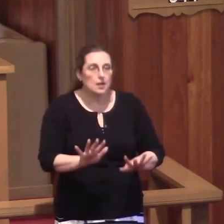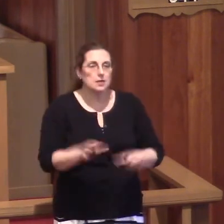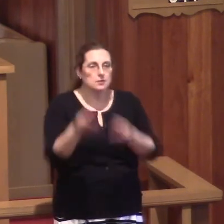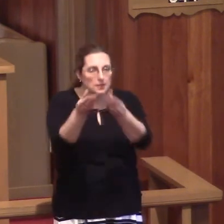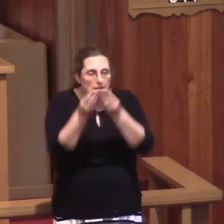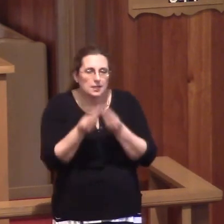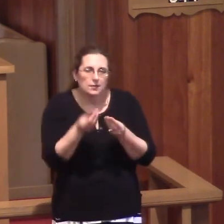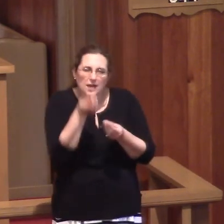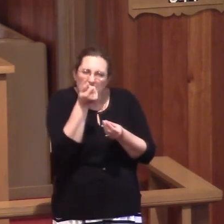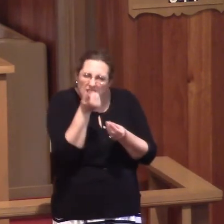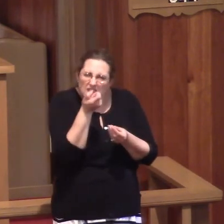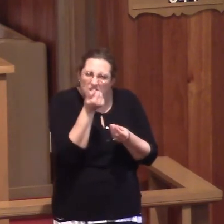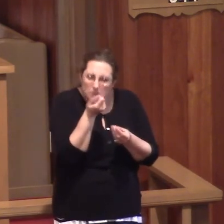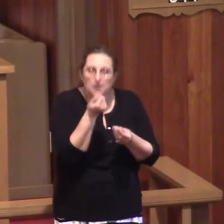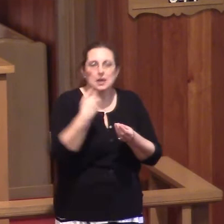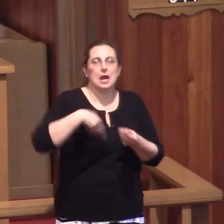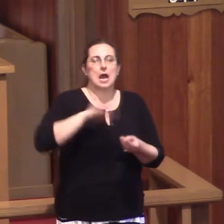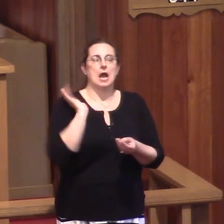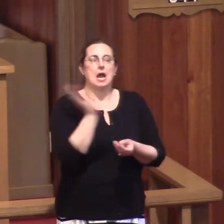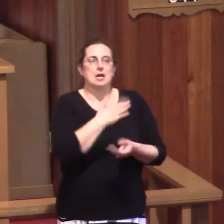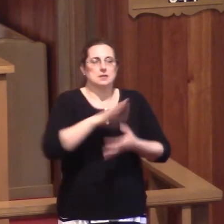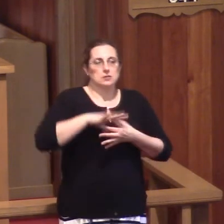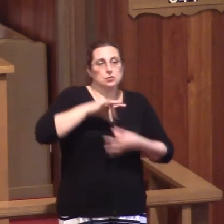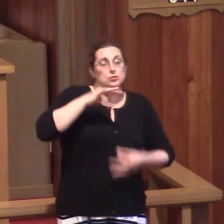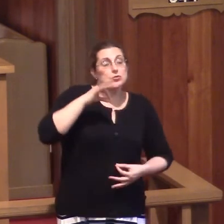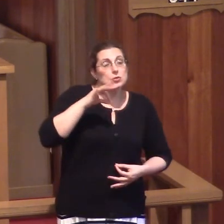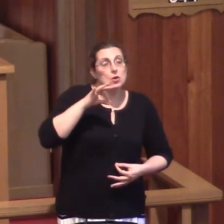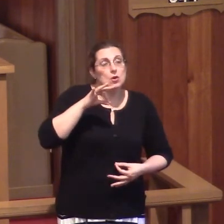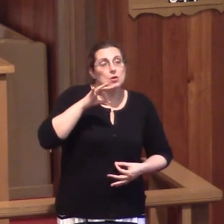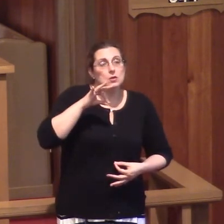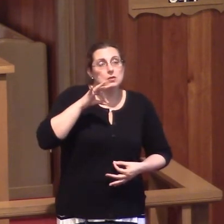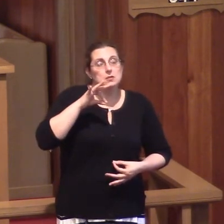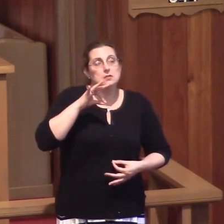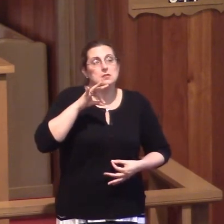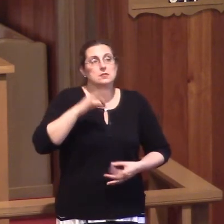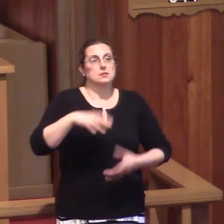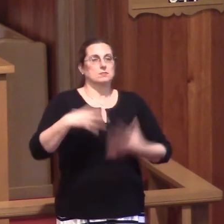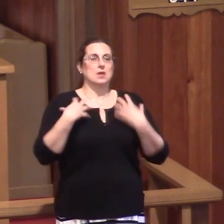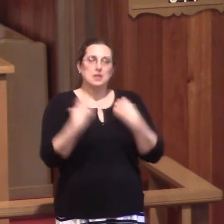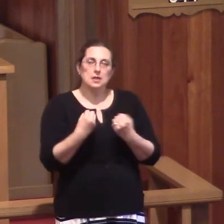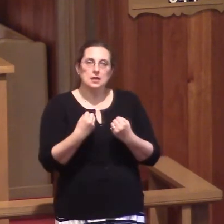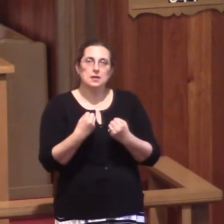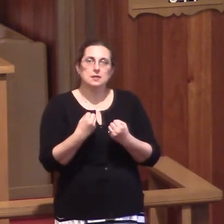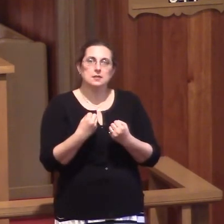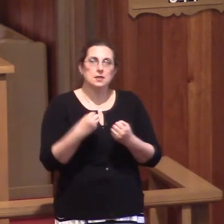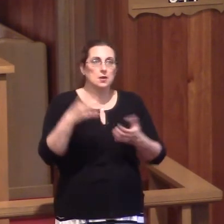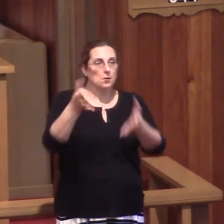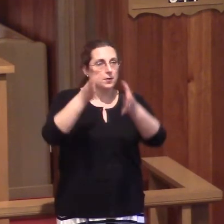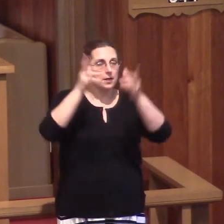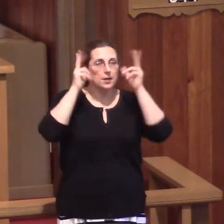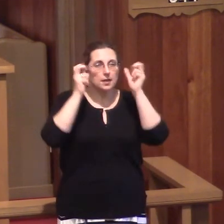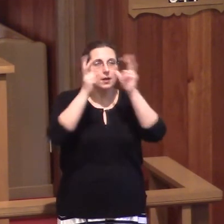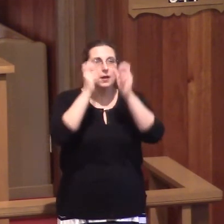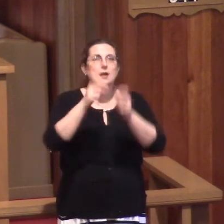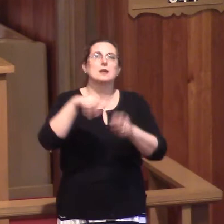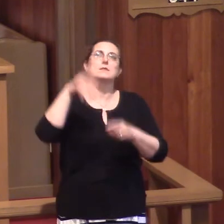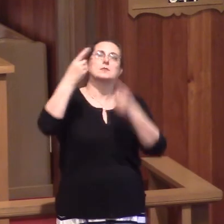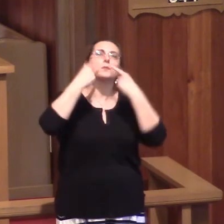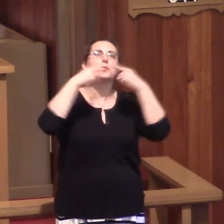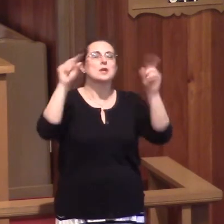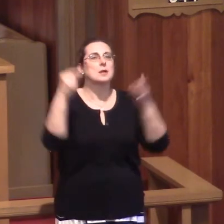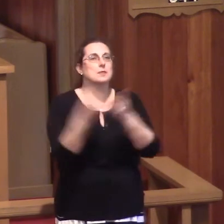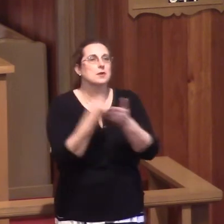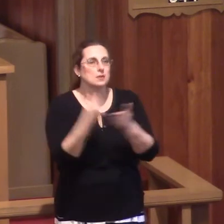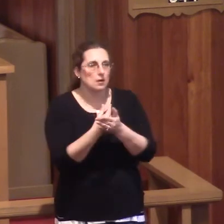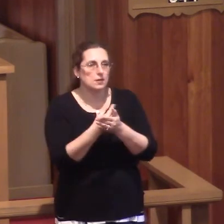Are nourished With the word Of God Which proclaims The death And resurrection Of Christ Jesus For our sake. We